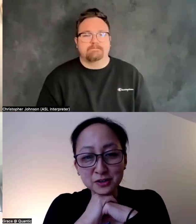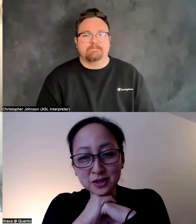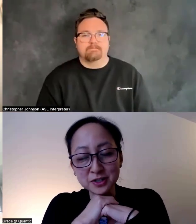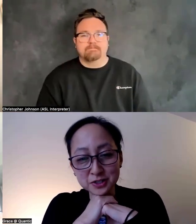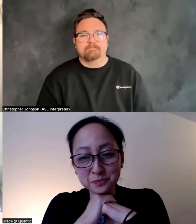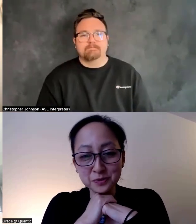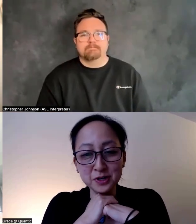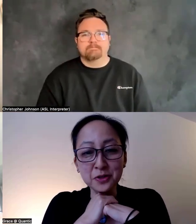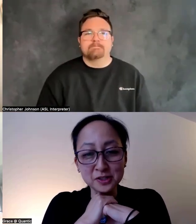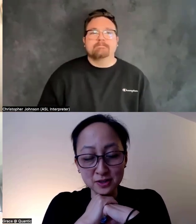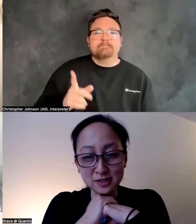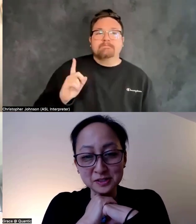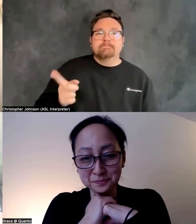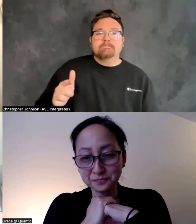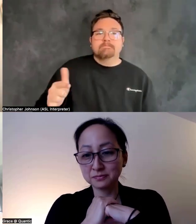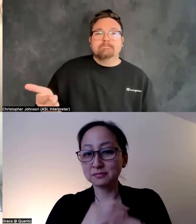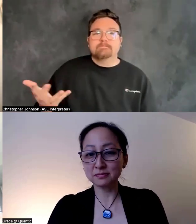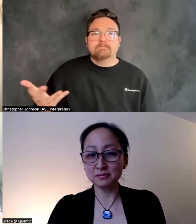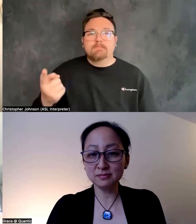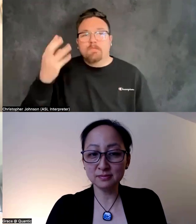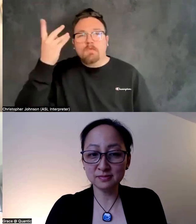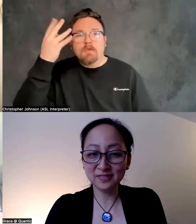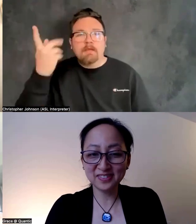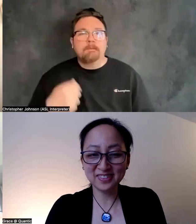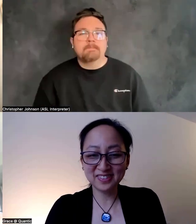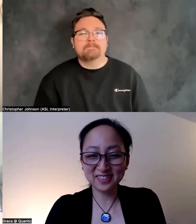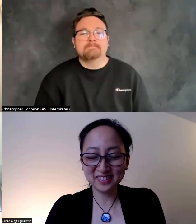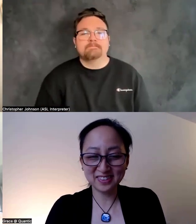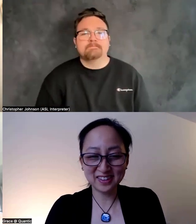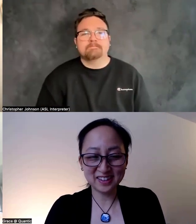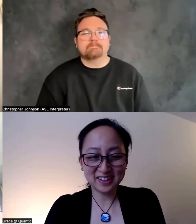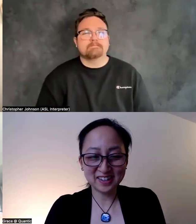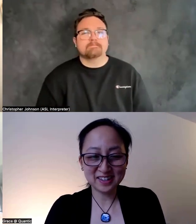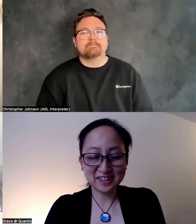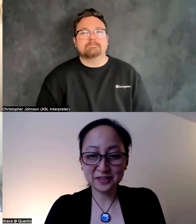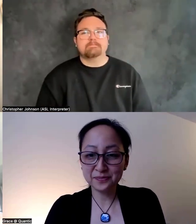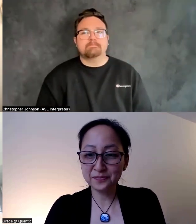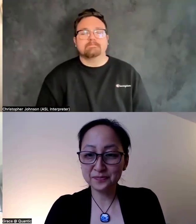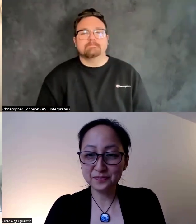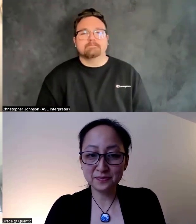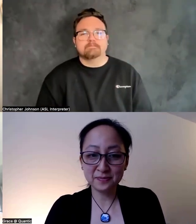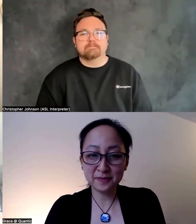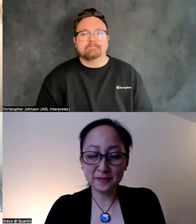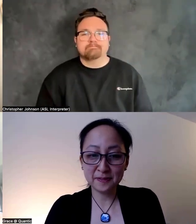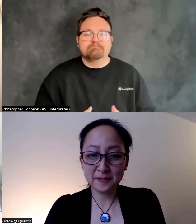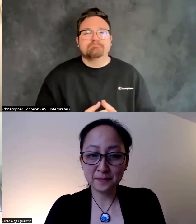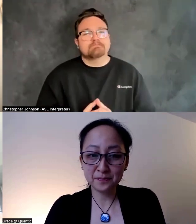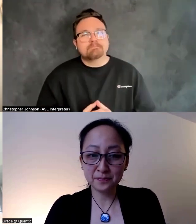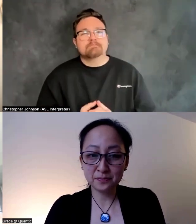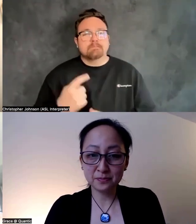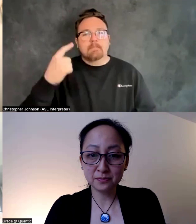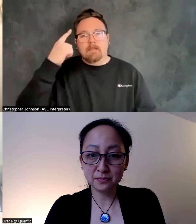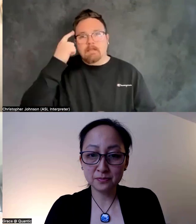All right, Utkarsh, what are your thoughts on this? So I think marketing communication is something